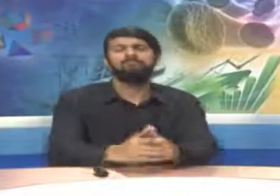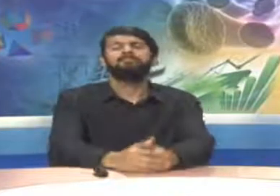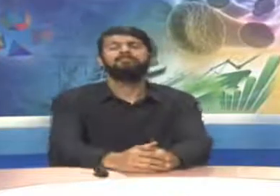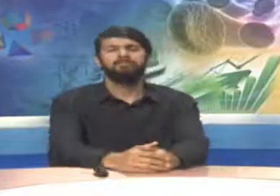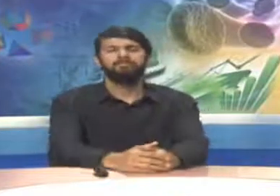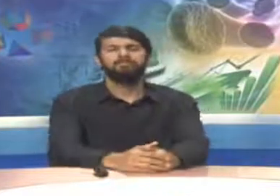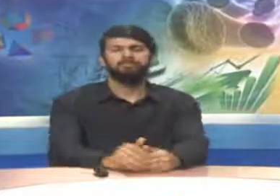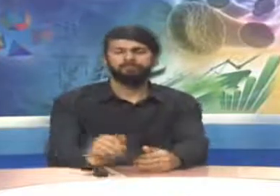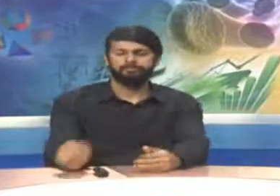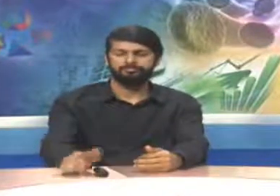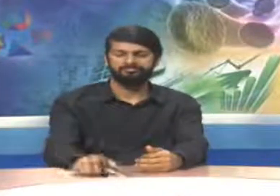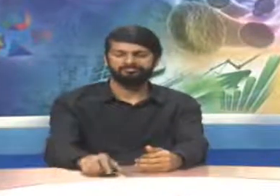Now let's see.